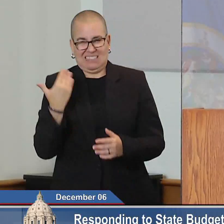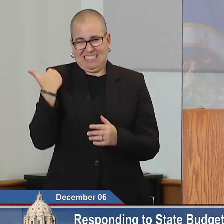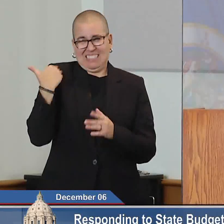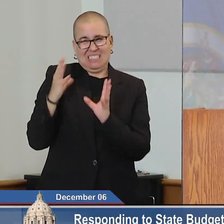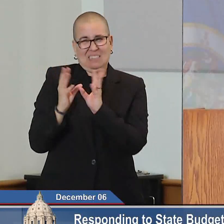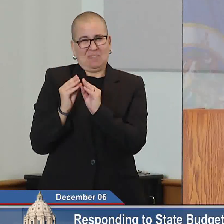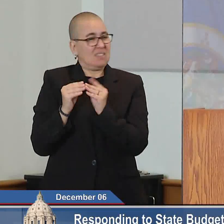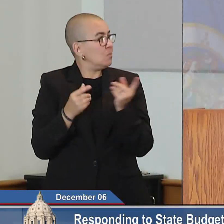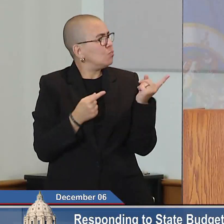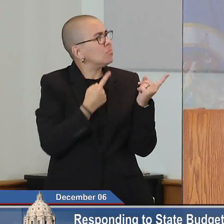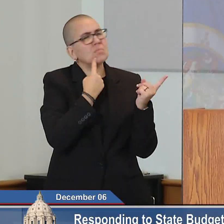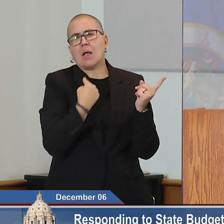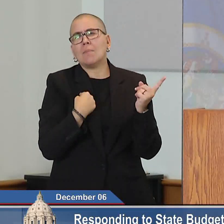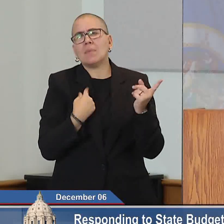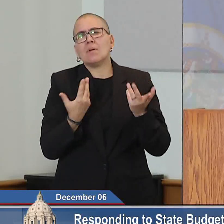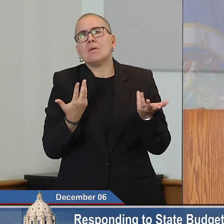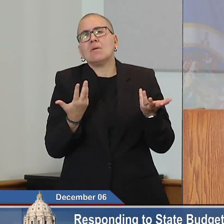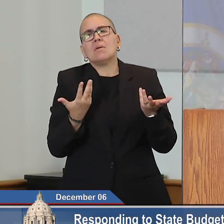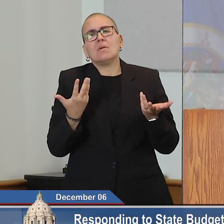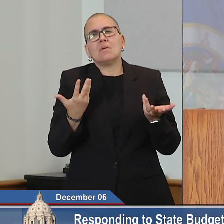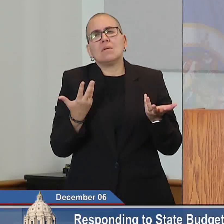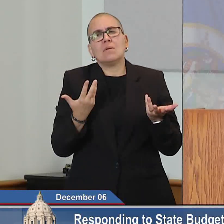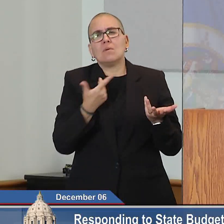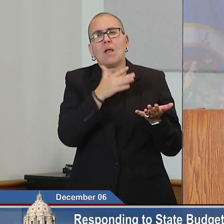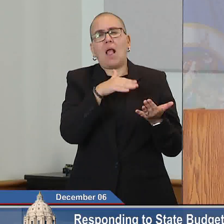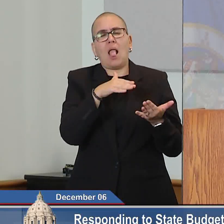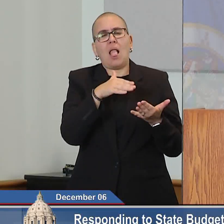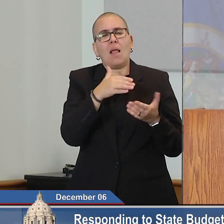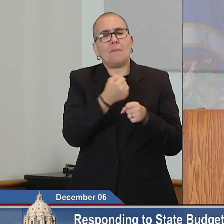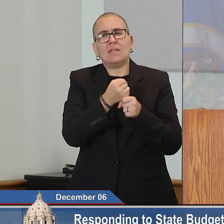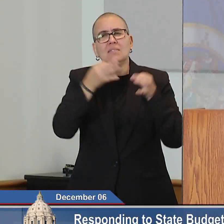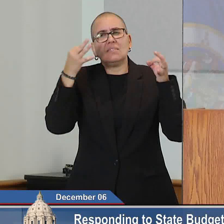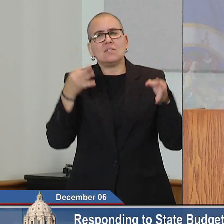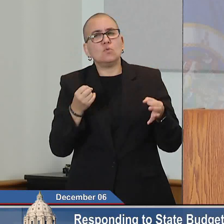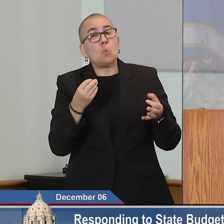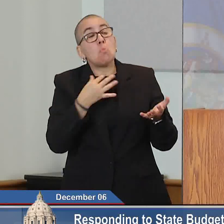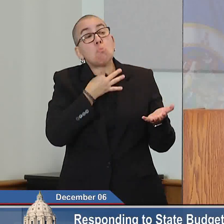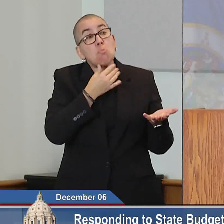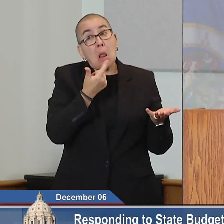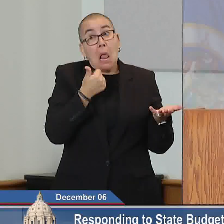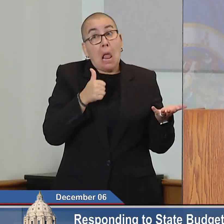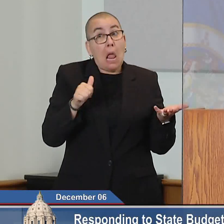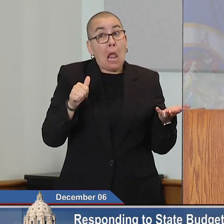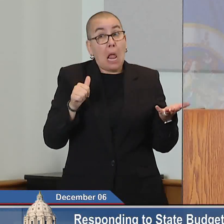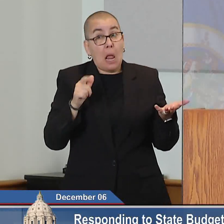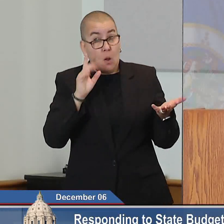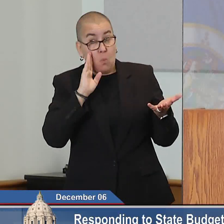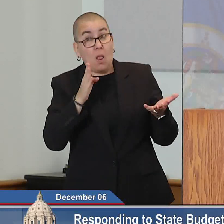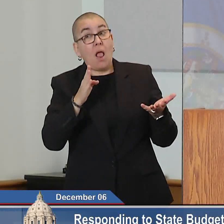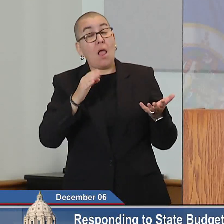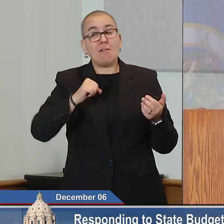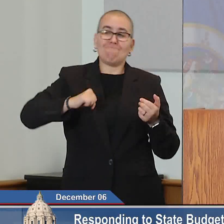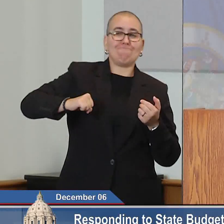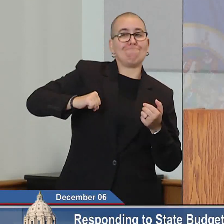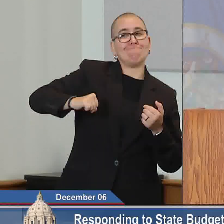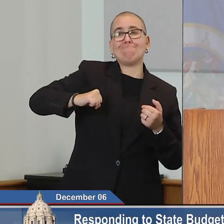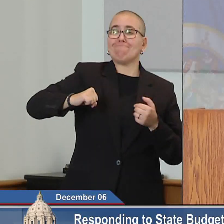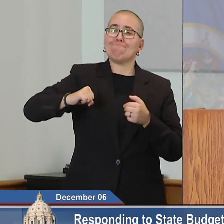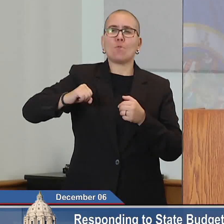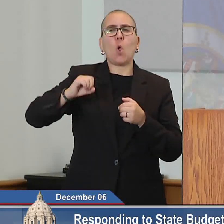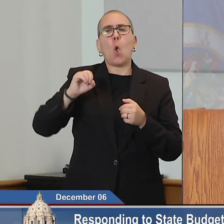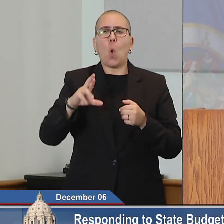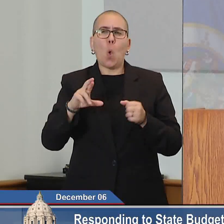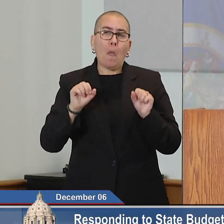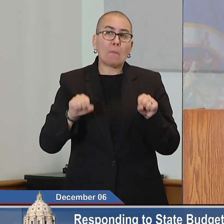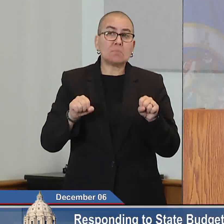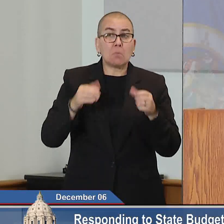again, I know you haven't made decisions, but will that face resistance in your caucuses, or do you think that issue